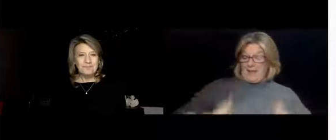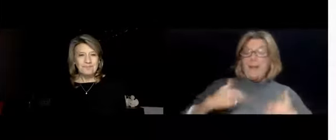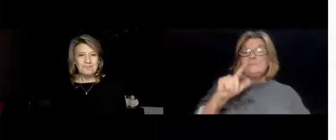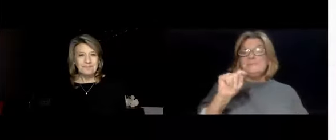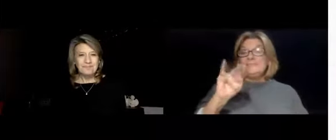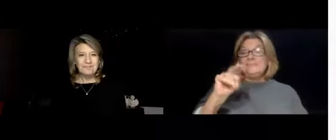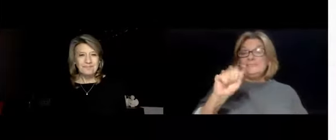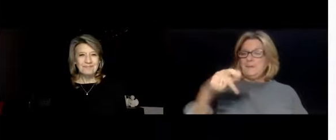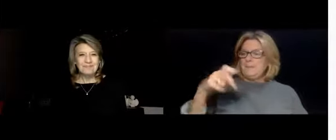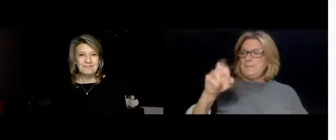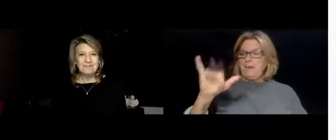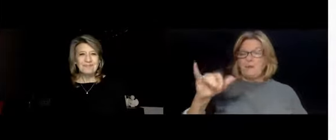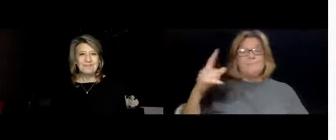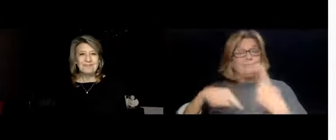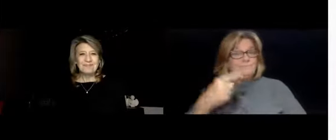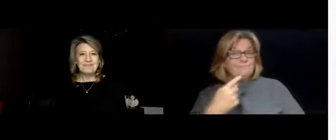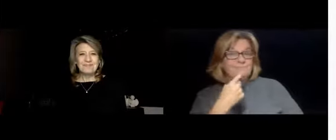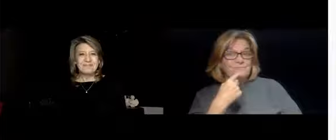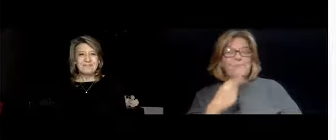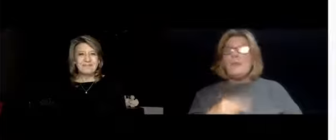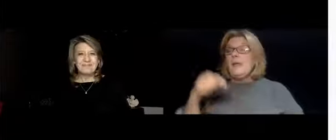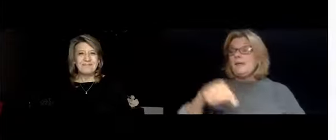Hello, I am Tina Perry,